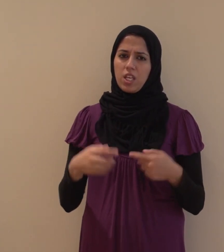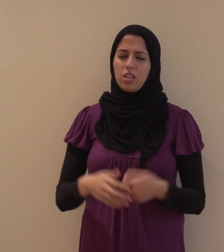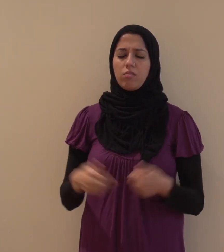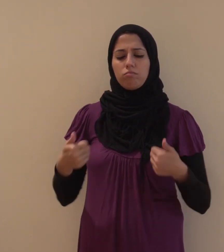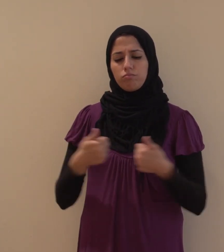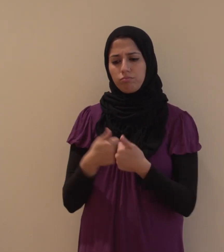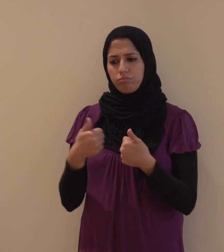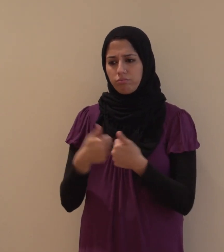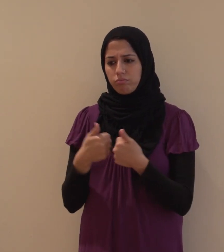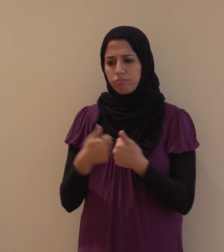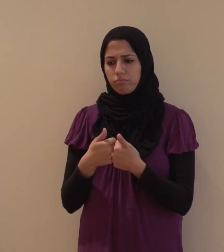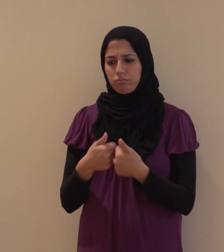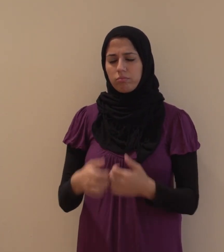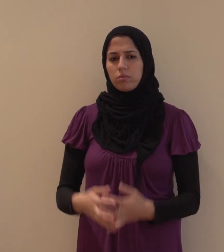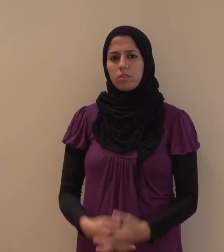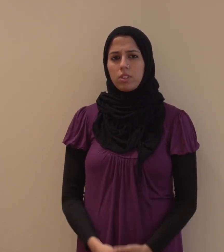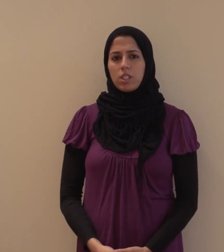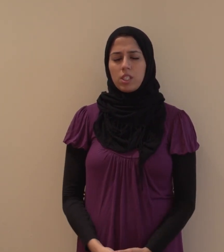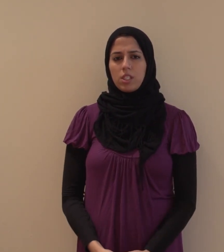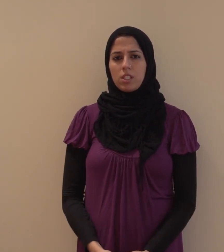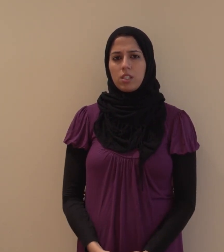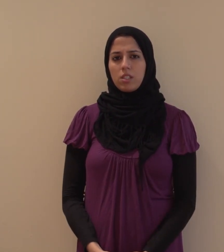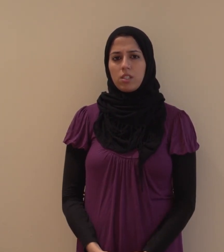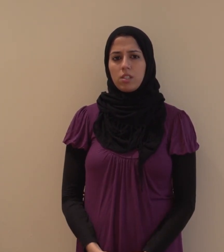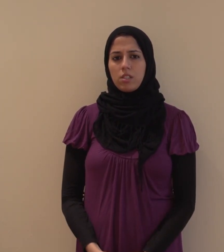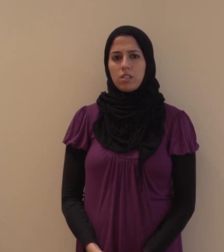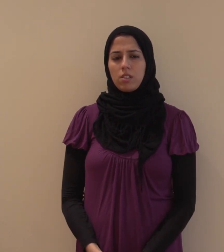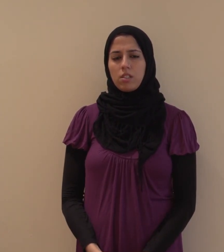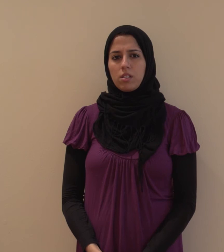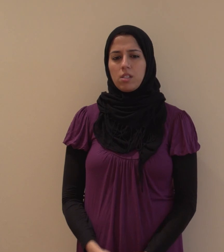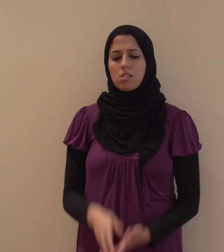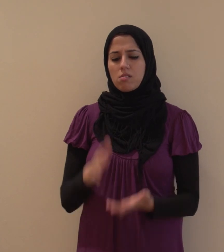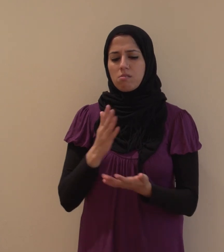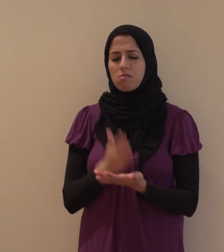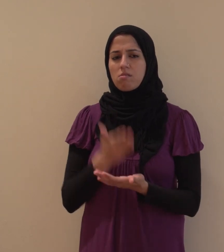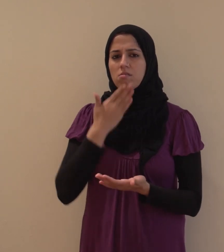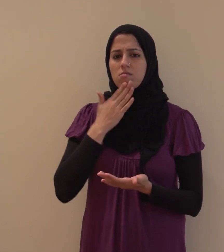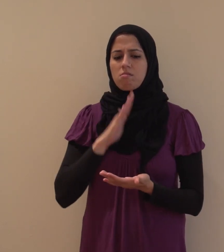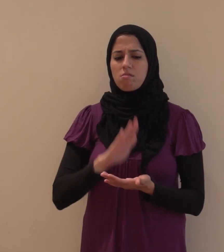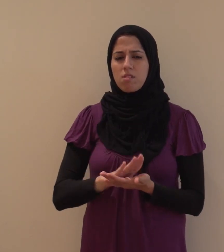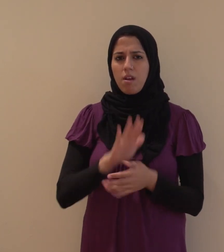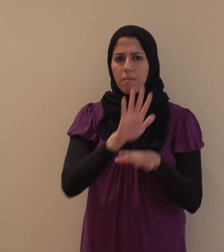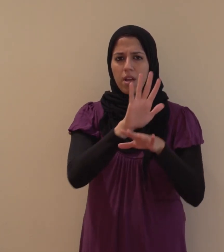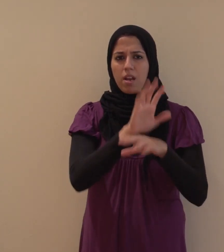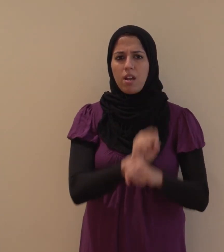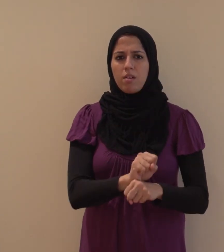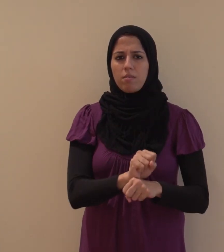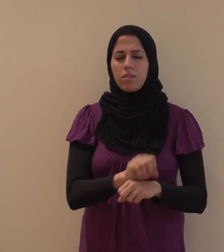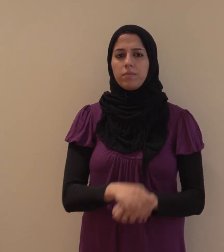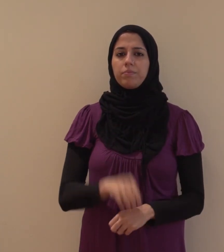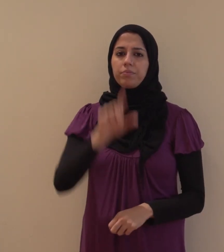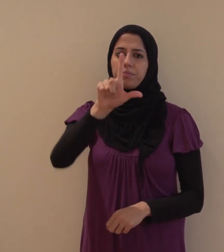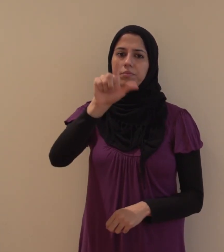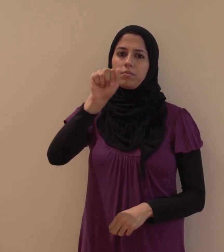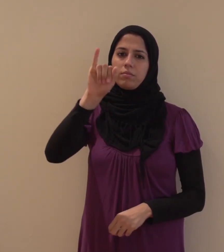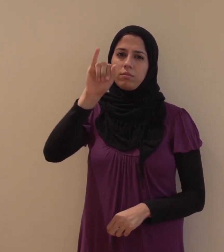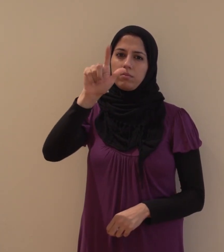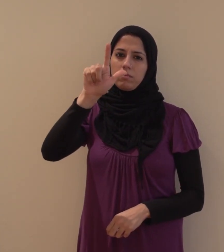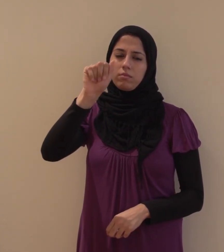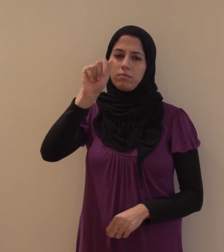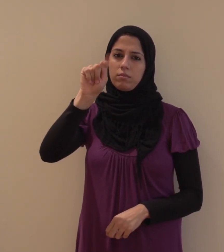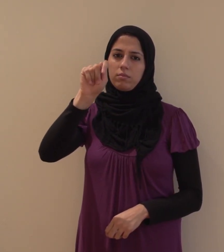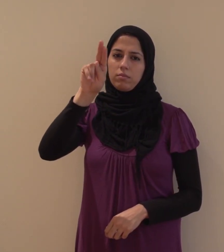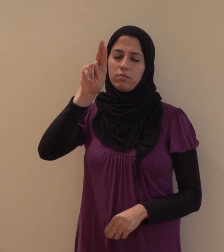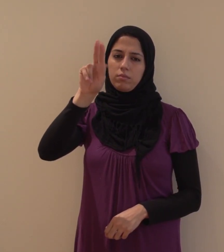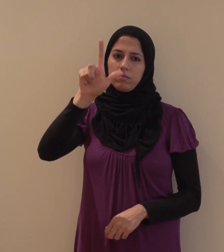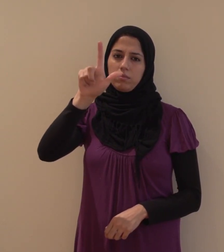my brothers and sisters, at that time. And also, because the Laylatul Qadr in the last 10 days, so this is, there is also a